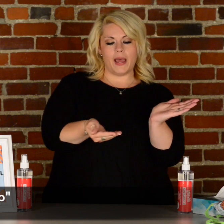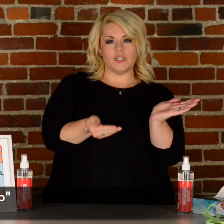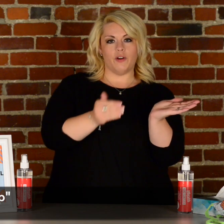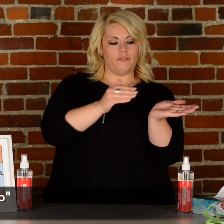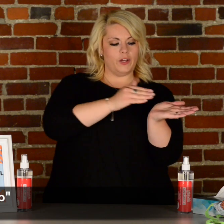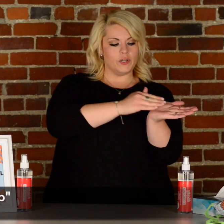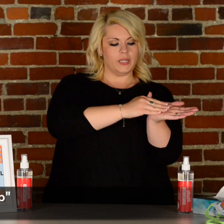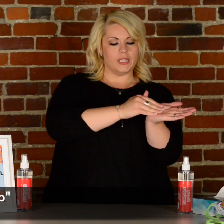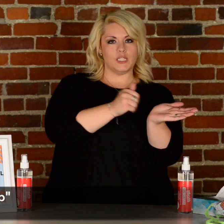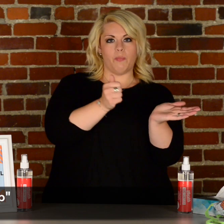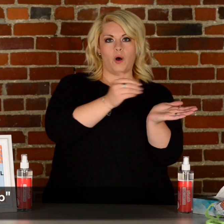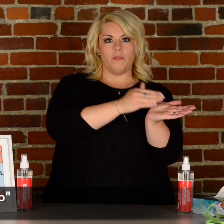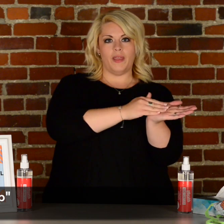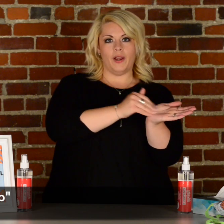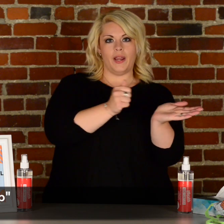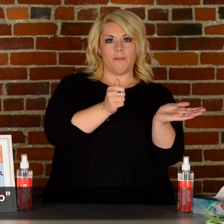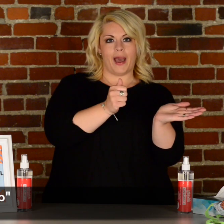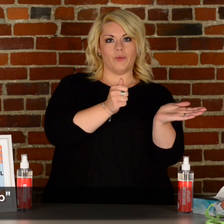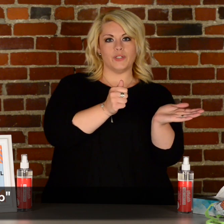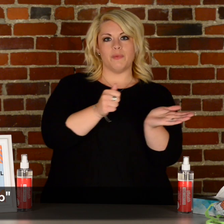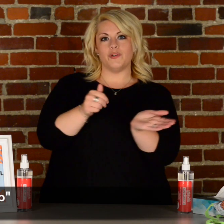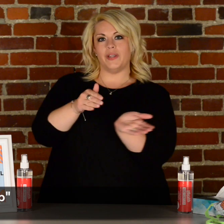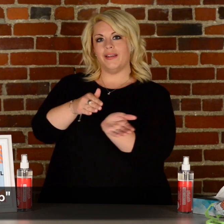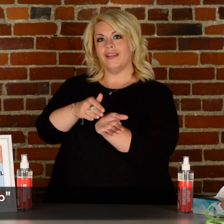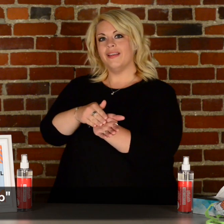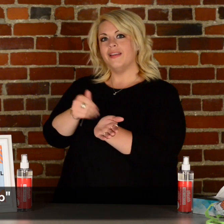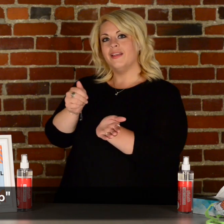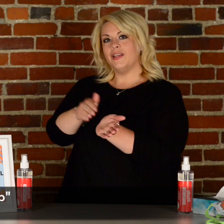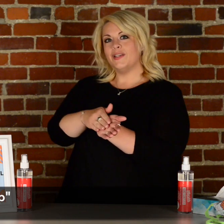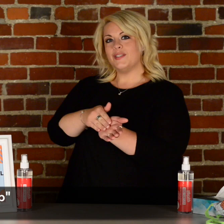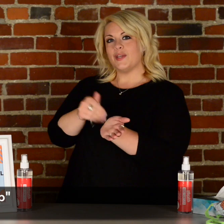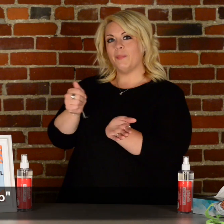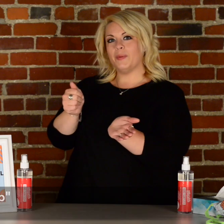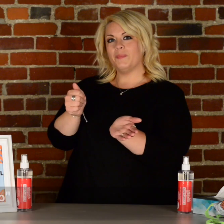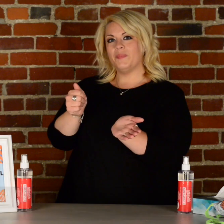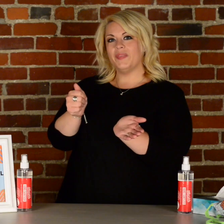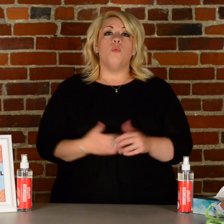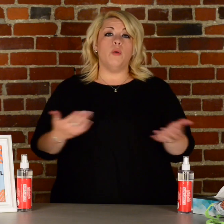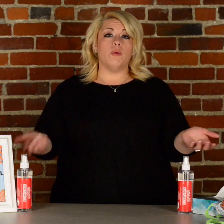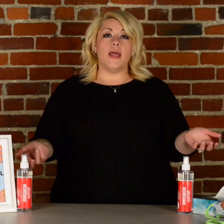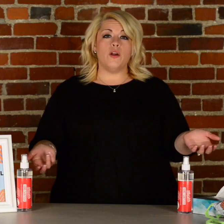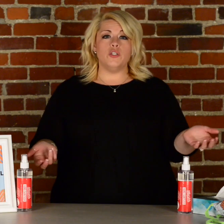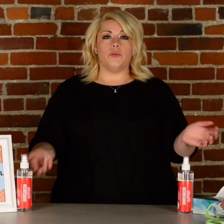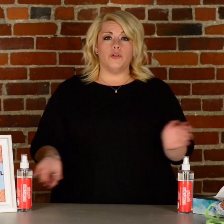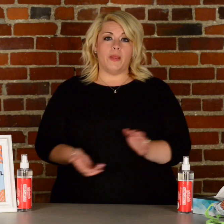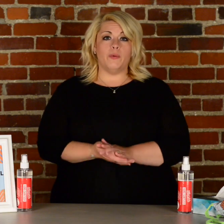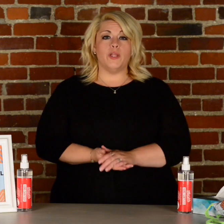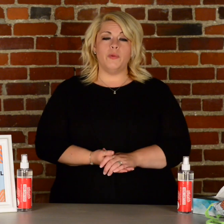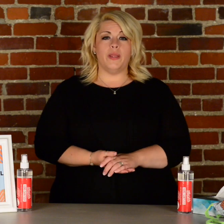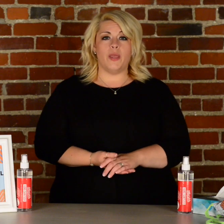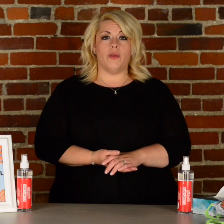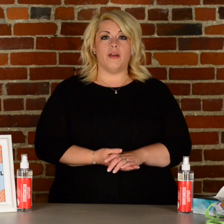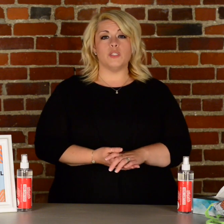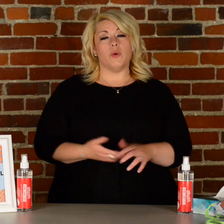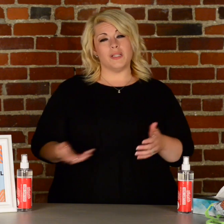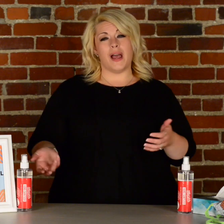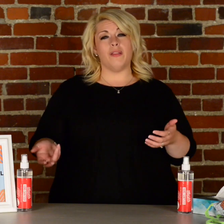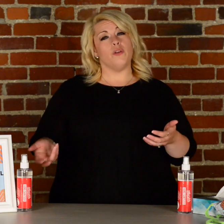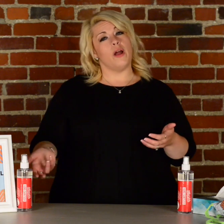of our fingers against the palm there in a backwards motion. Soap. We would like our children to be able to communicate with us where exactly they're not